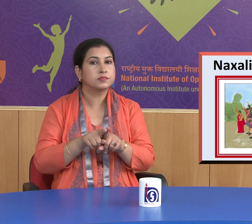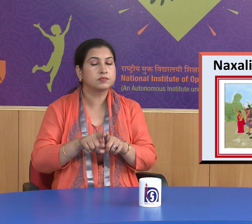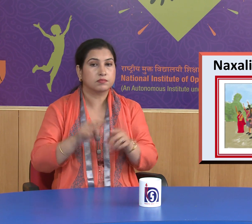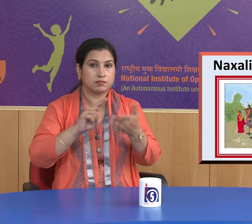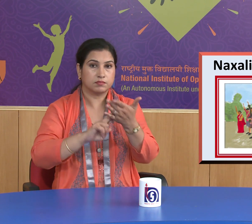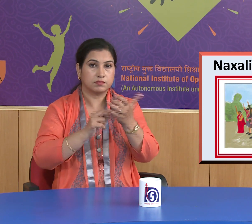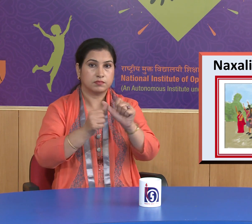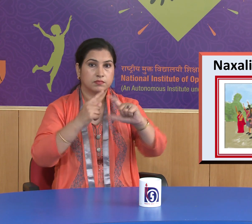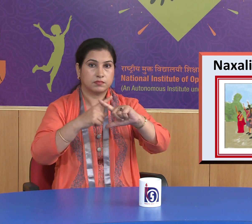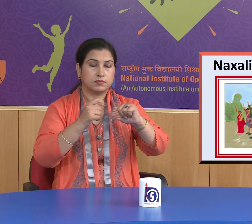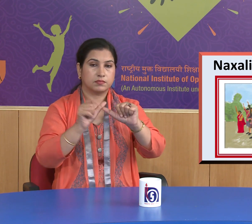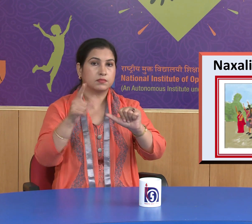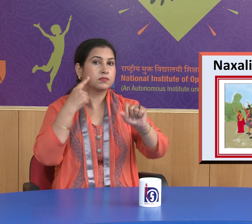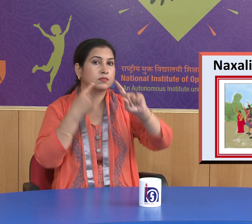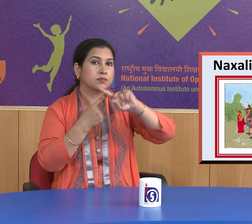Naxalite movement.